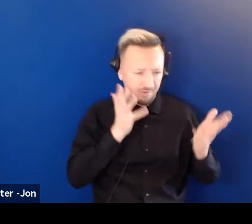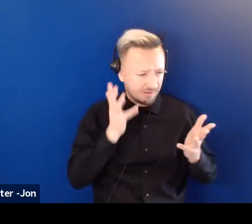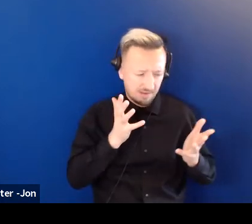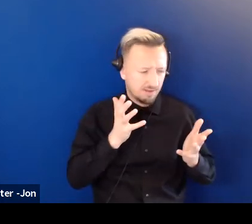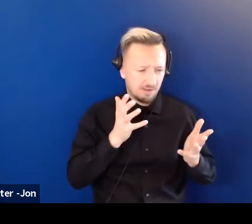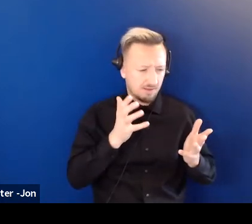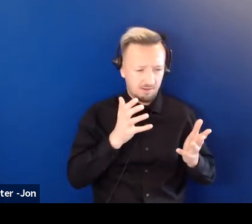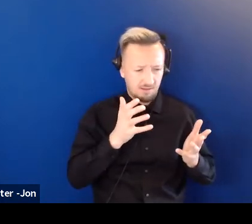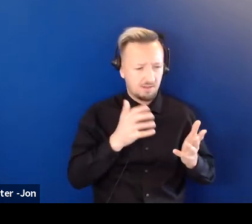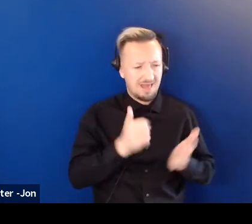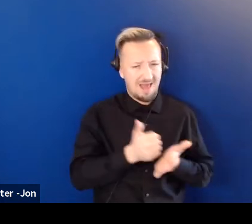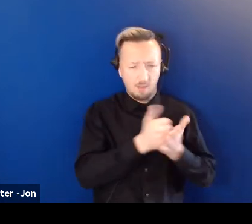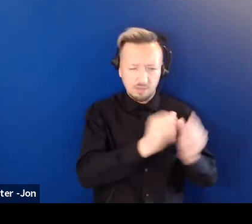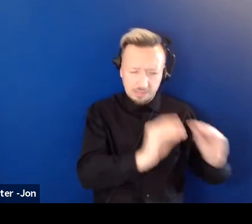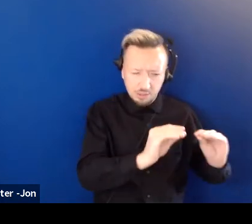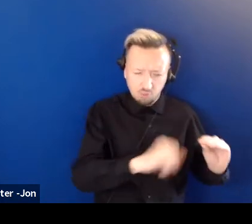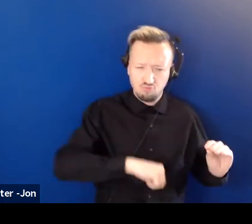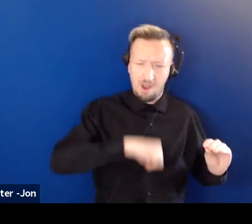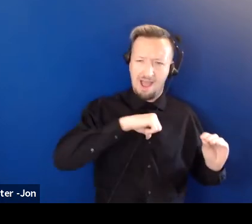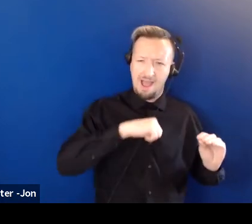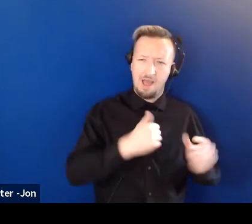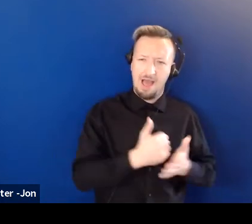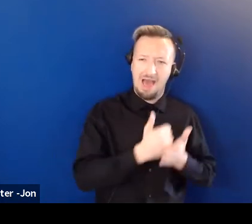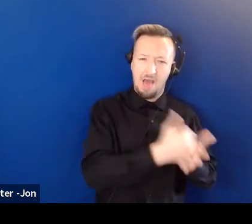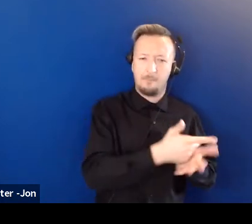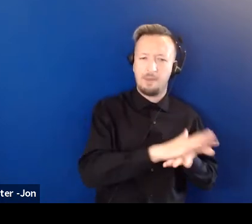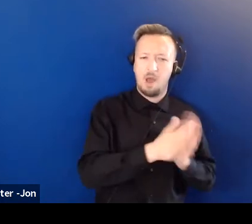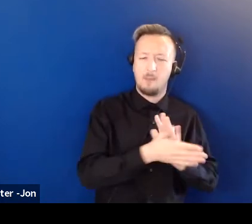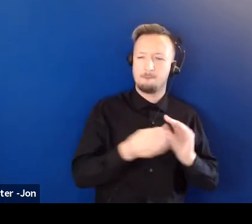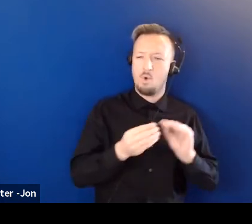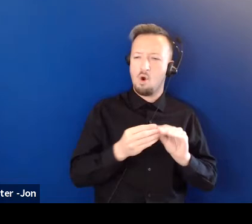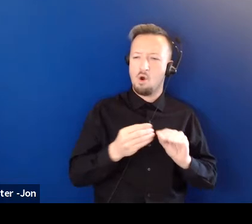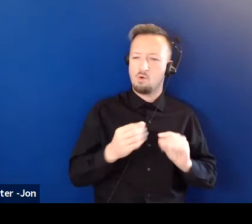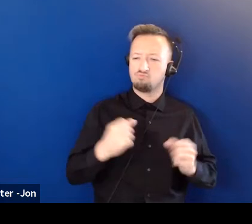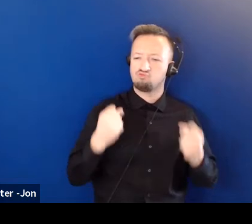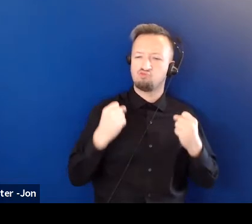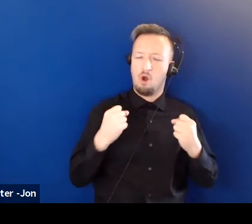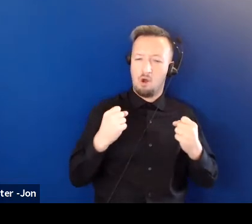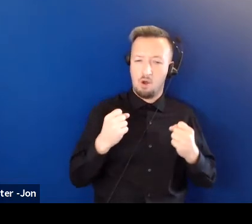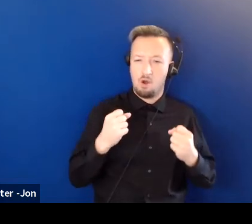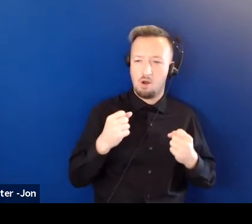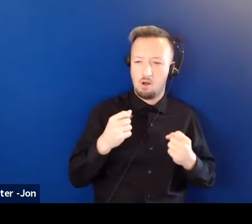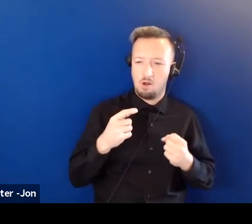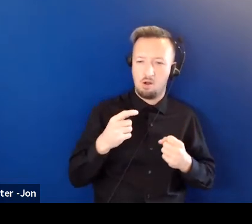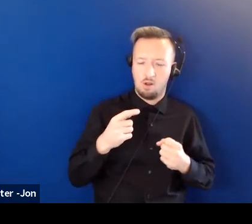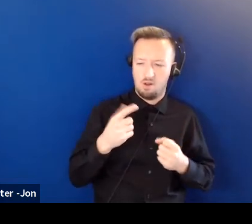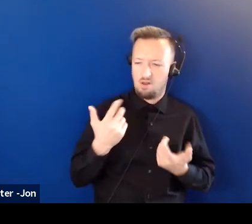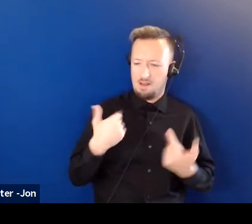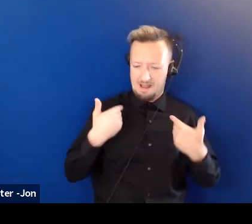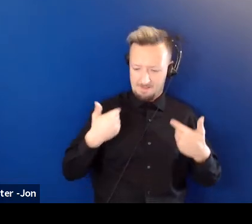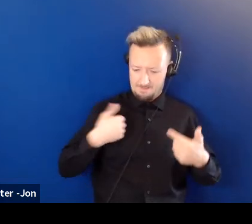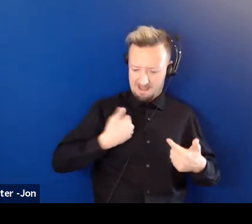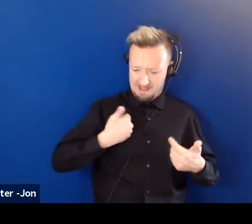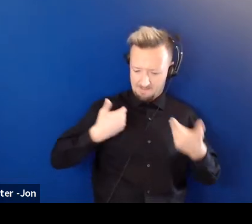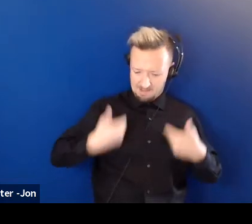builds resiliency. So youth get an opportunity to educate their peers earlier about what it means to be a person with a